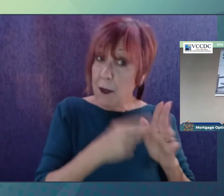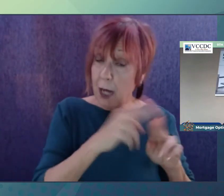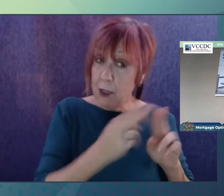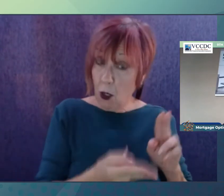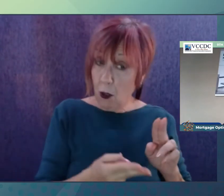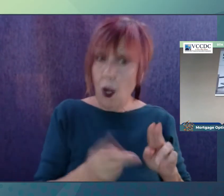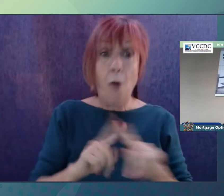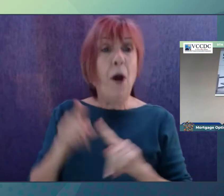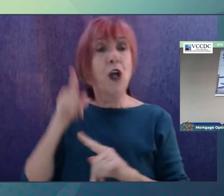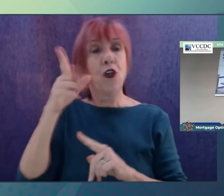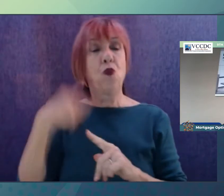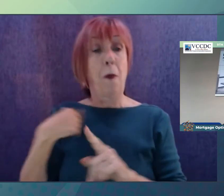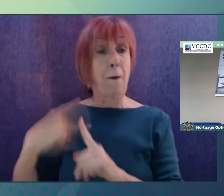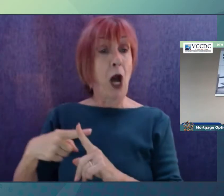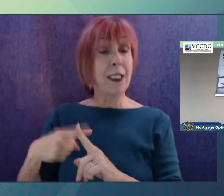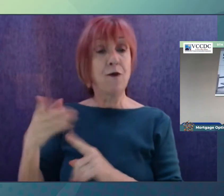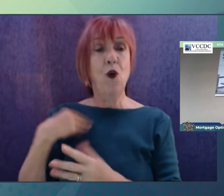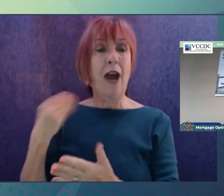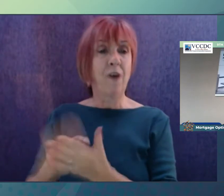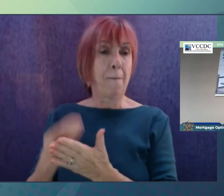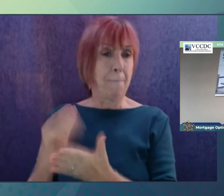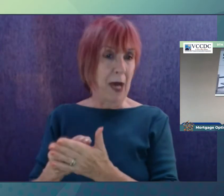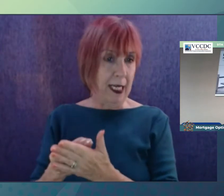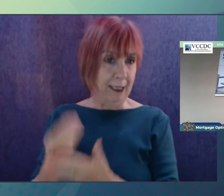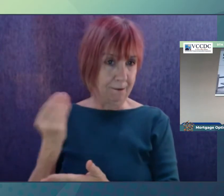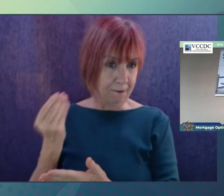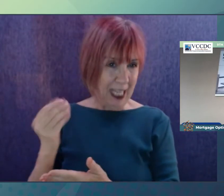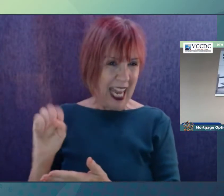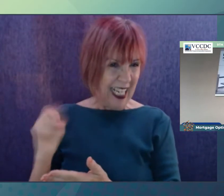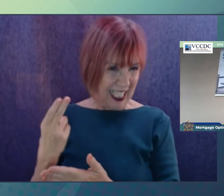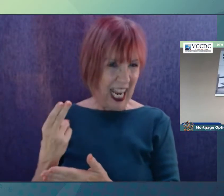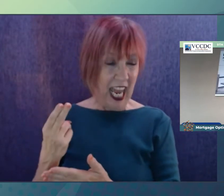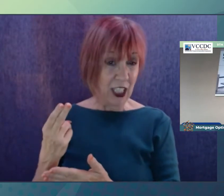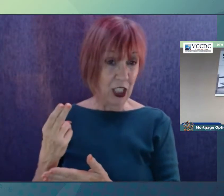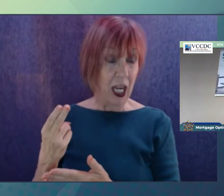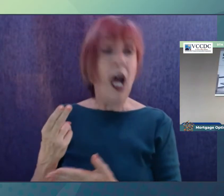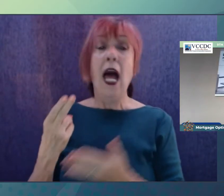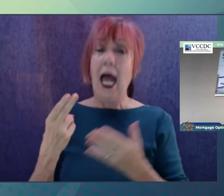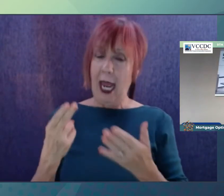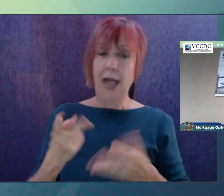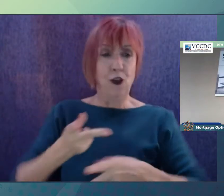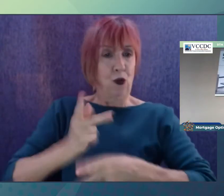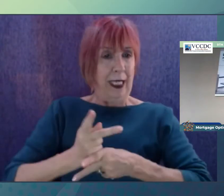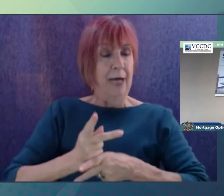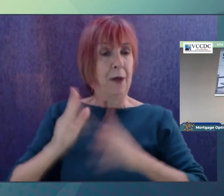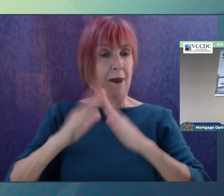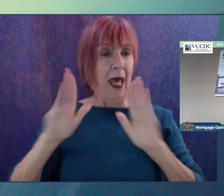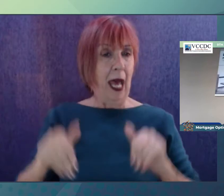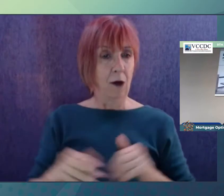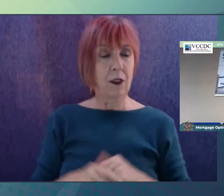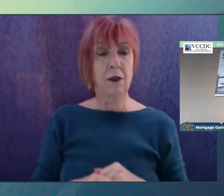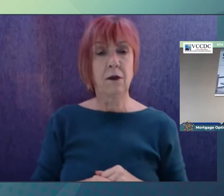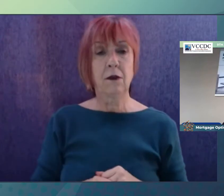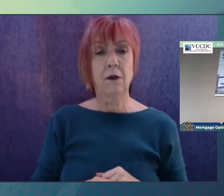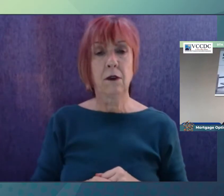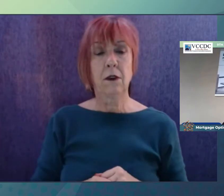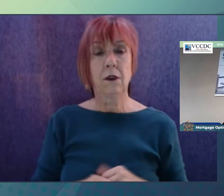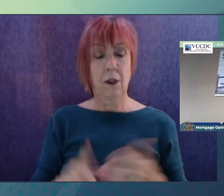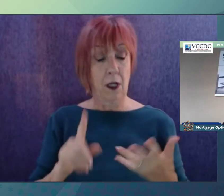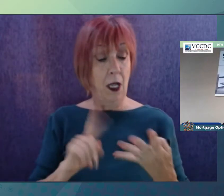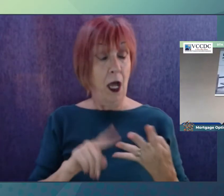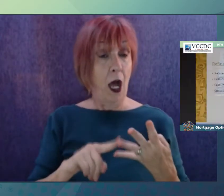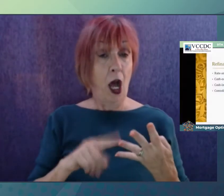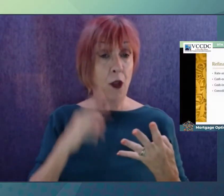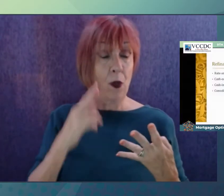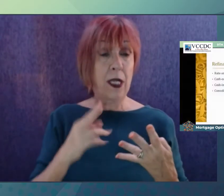it. This option gives the borrower access to cash immediately while still maintaining ownership of the asset. Another one